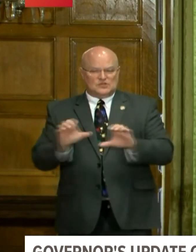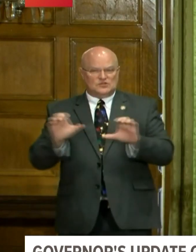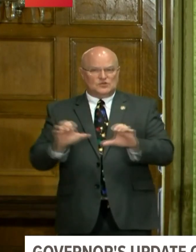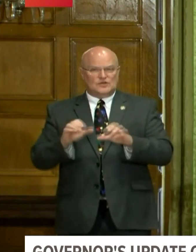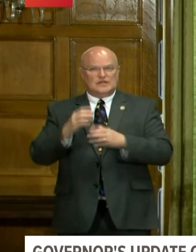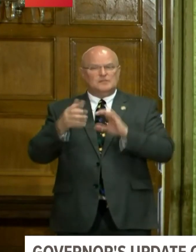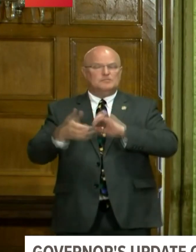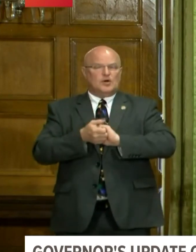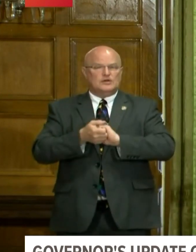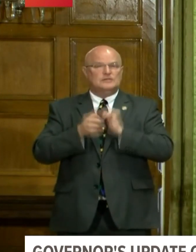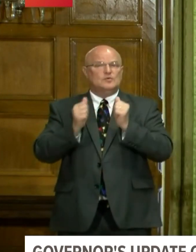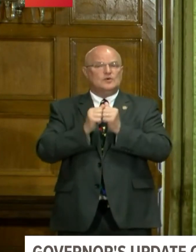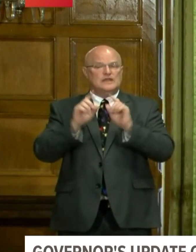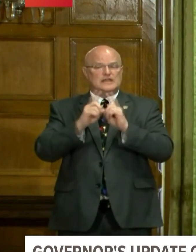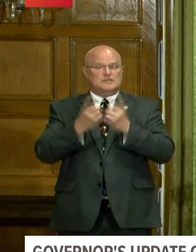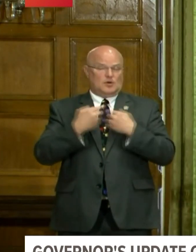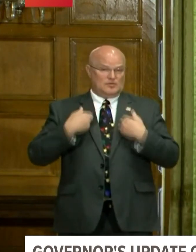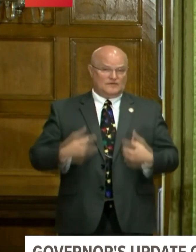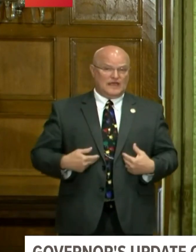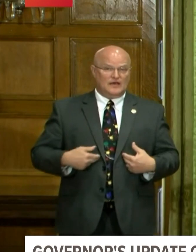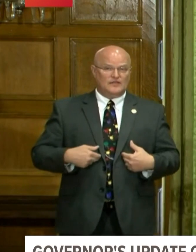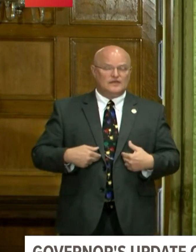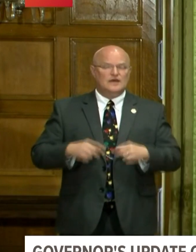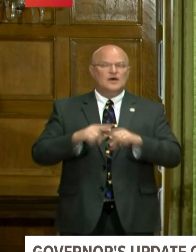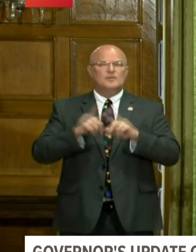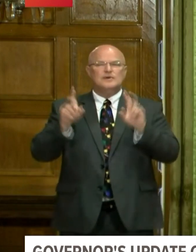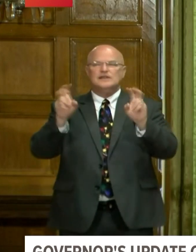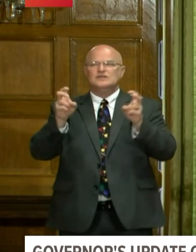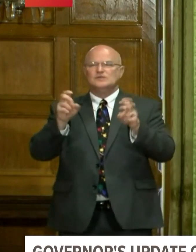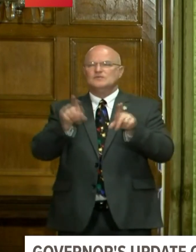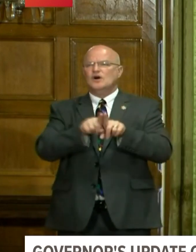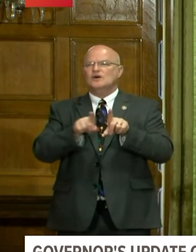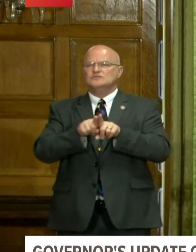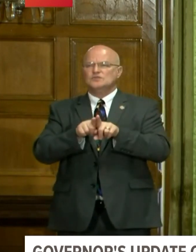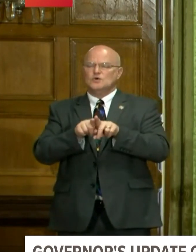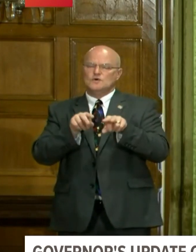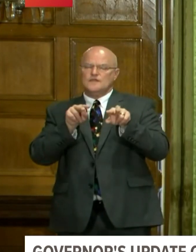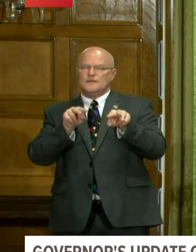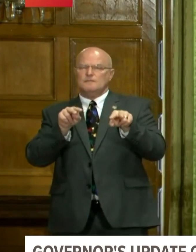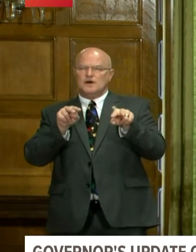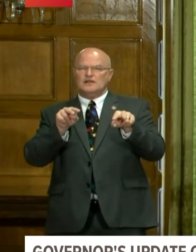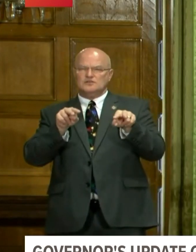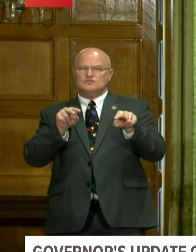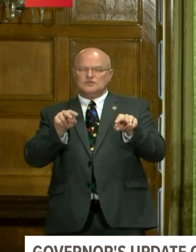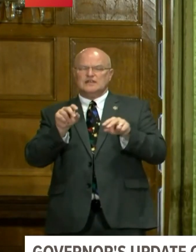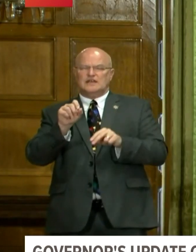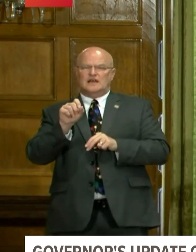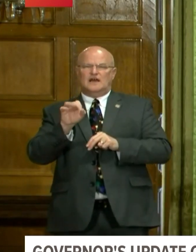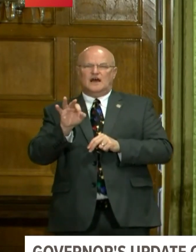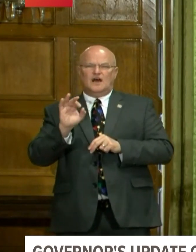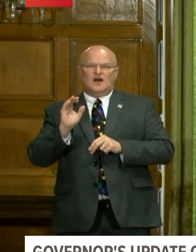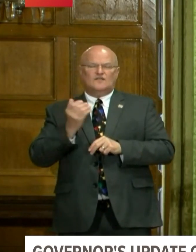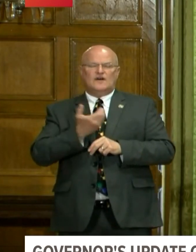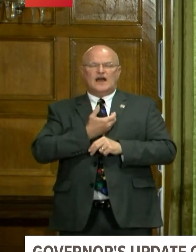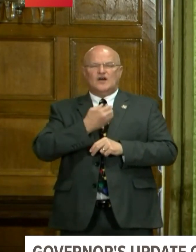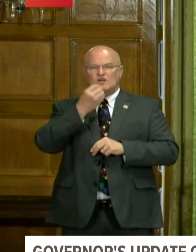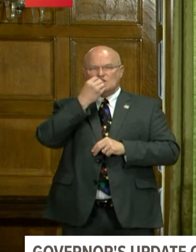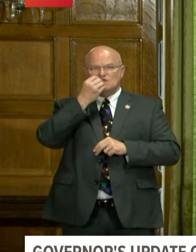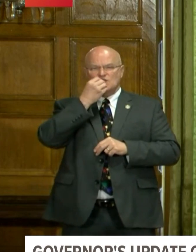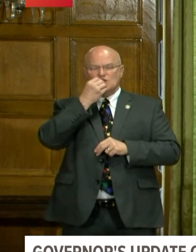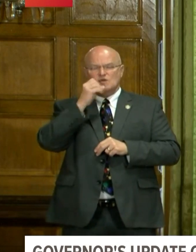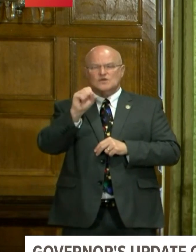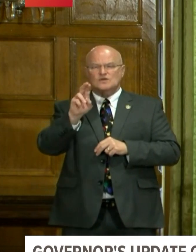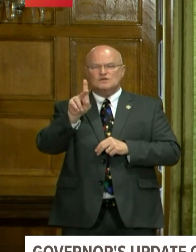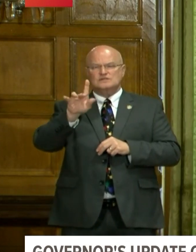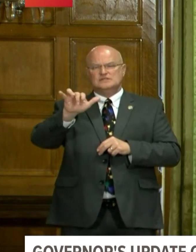obviously in partnership with the Department of Health. But in terms of also the monitoring of our food supply